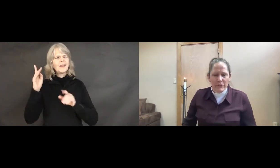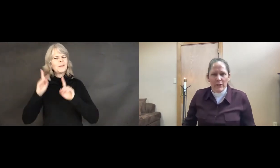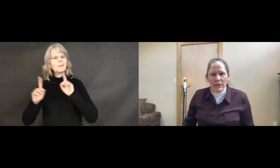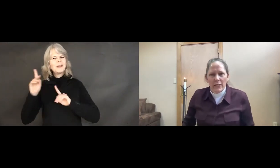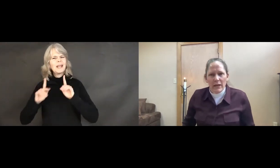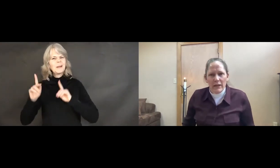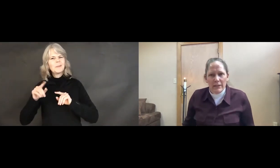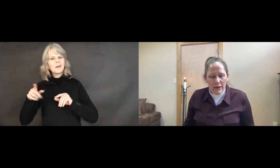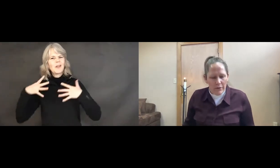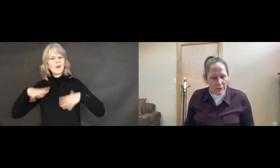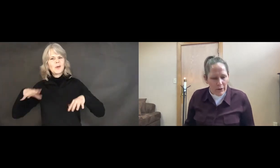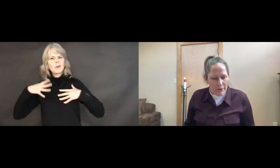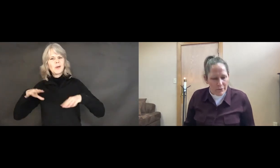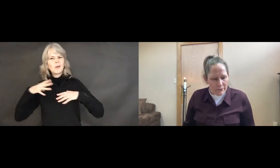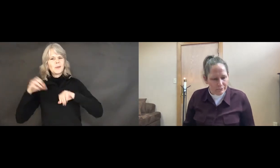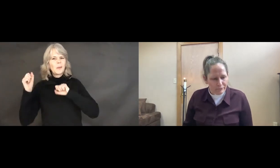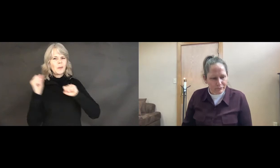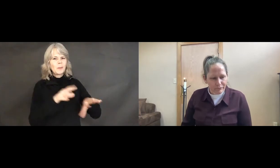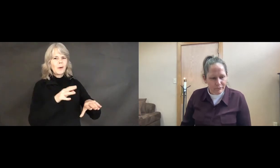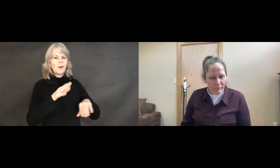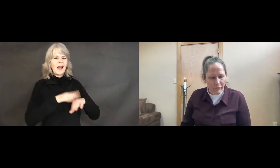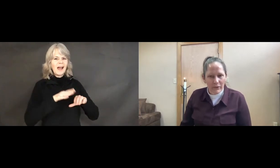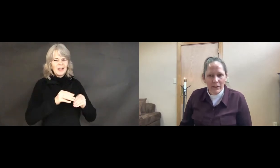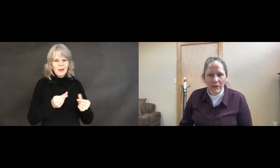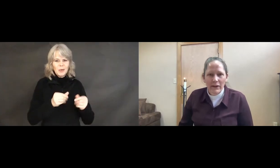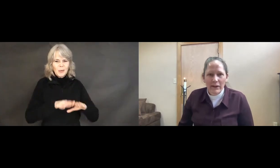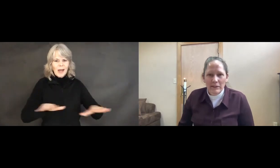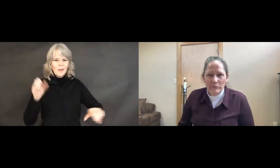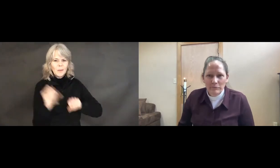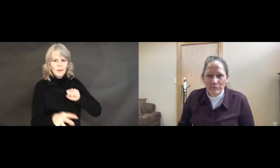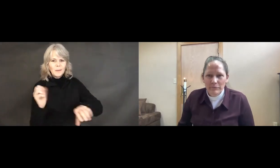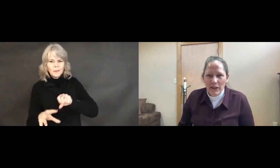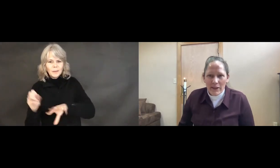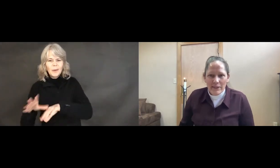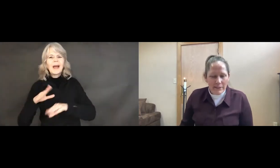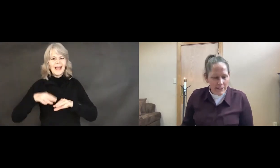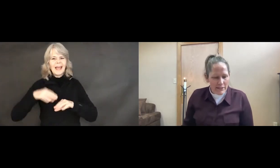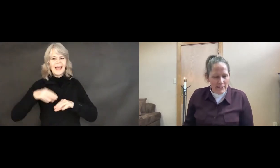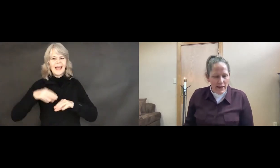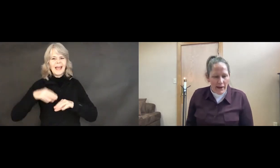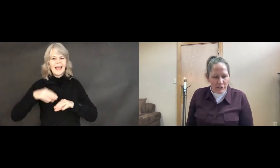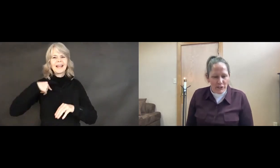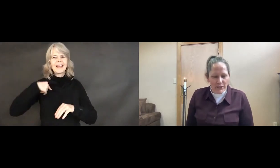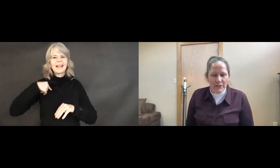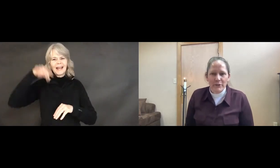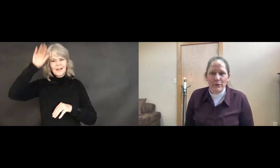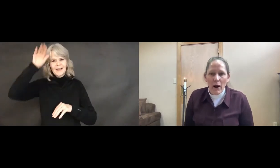donkey and on the ground? this is an action to